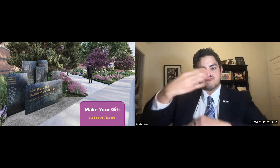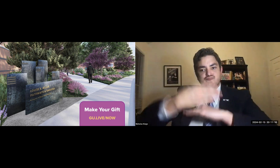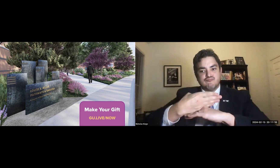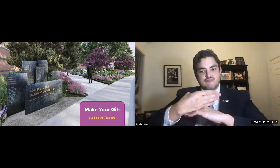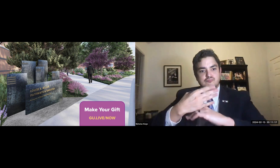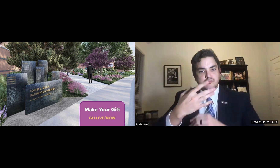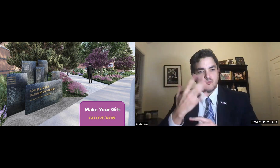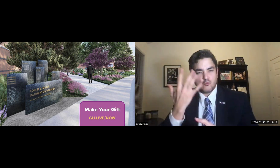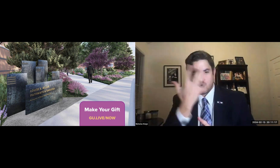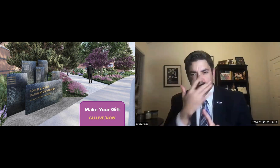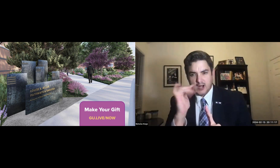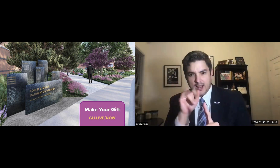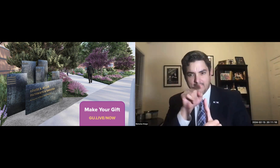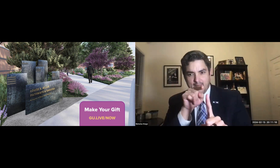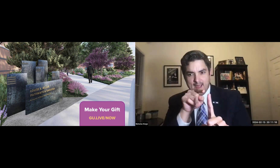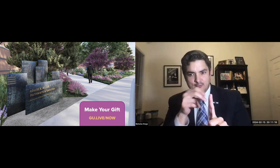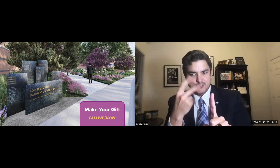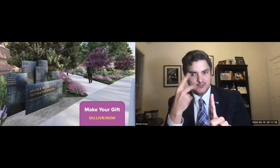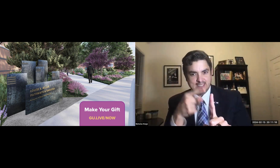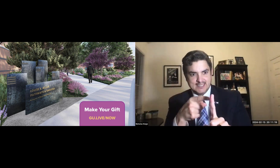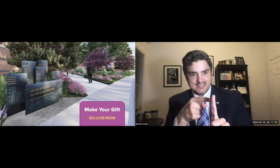So we will have